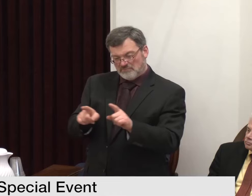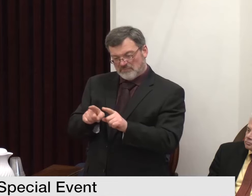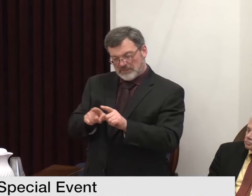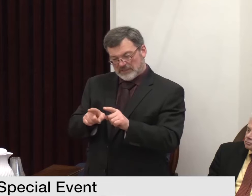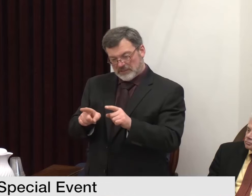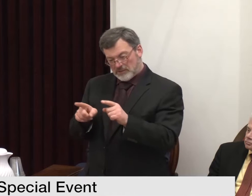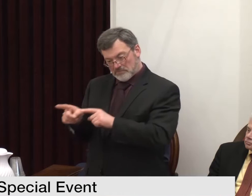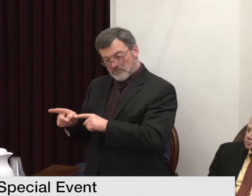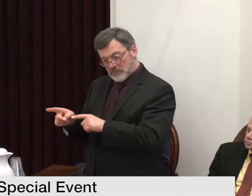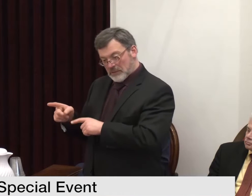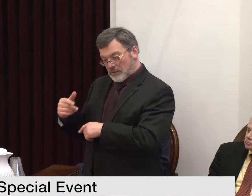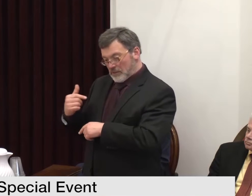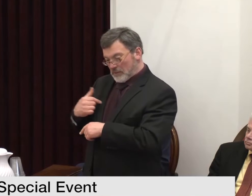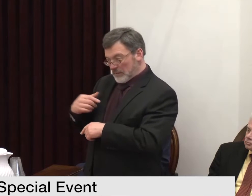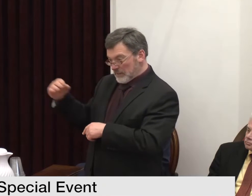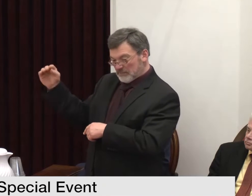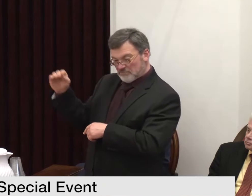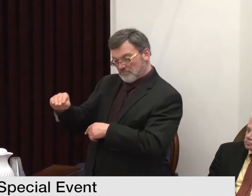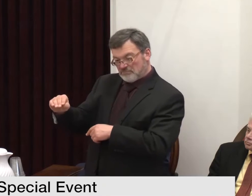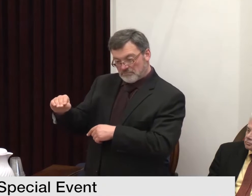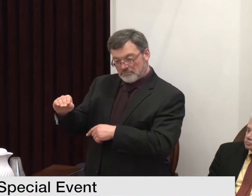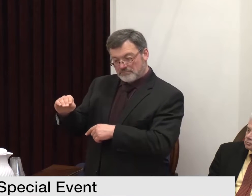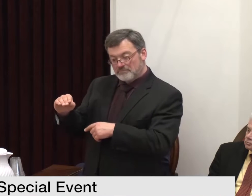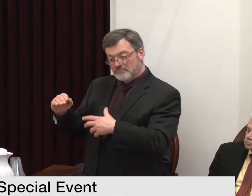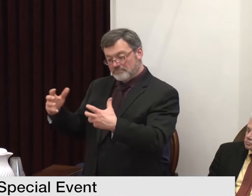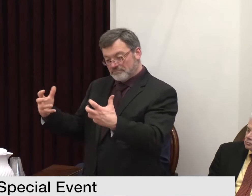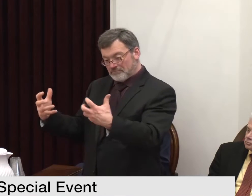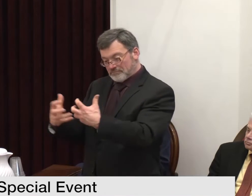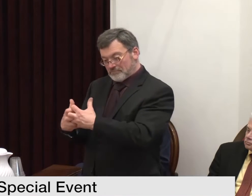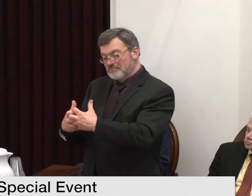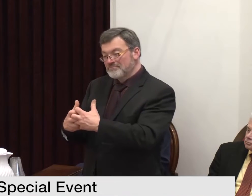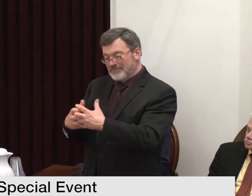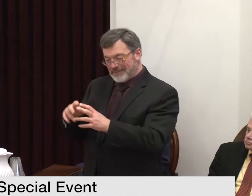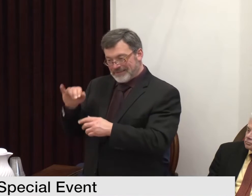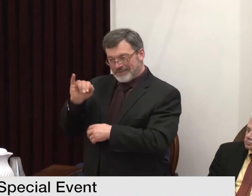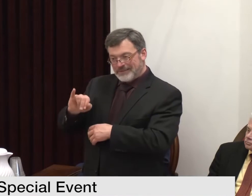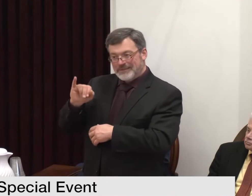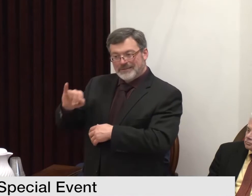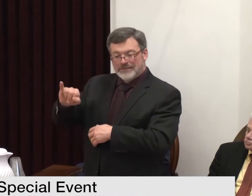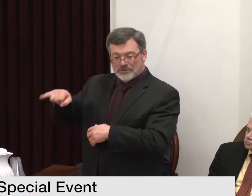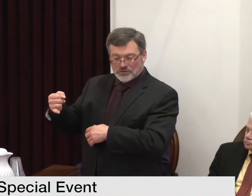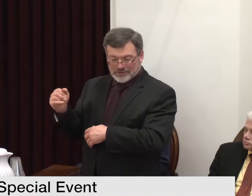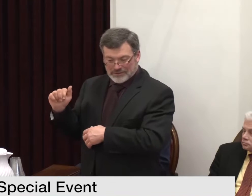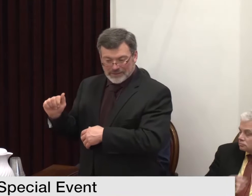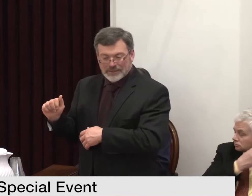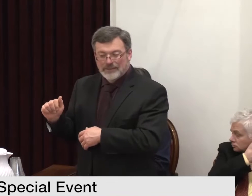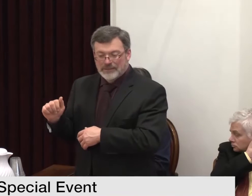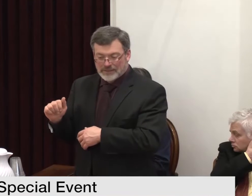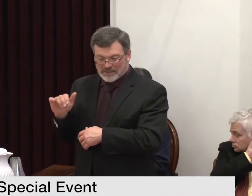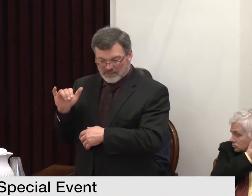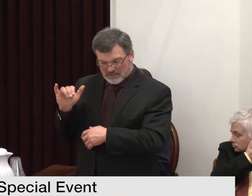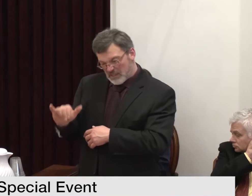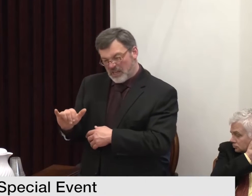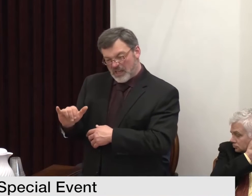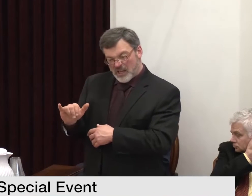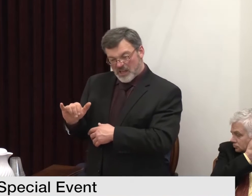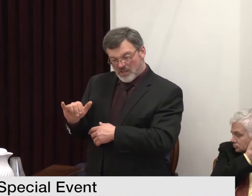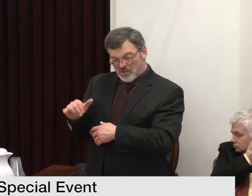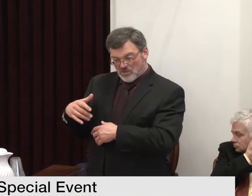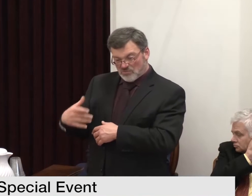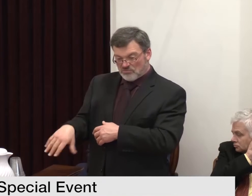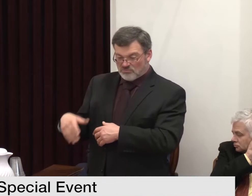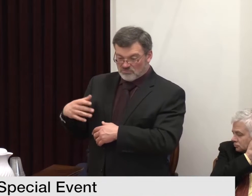to the state's match for federal IIJA funds, which gets us at least $4 from the